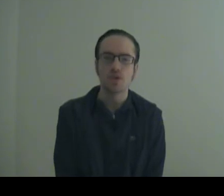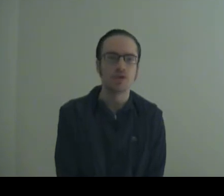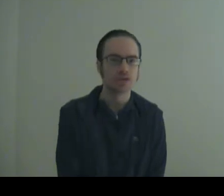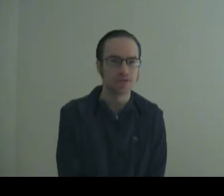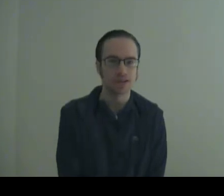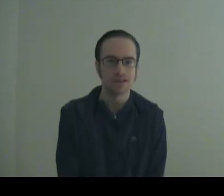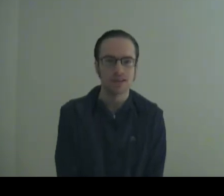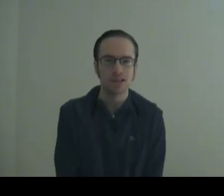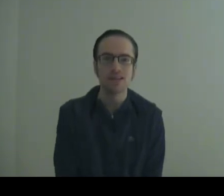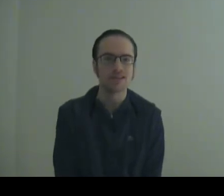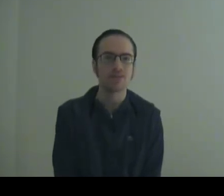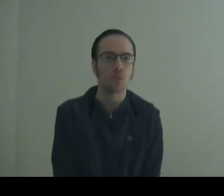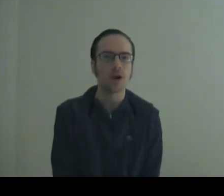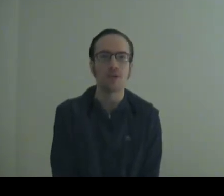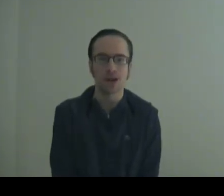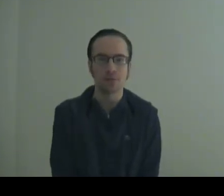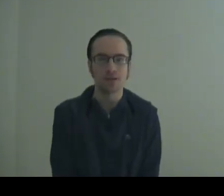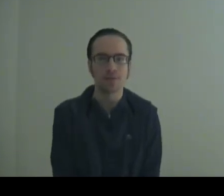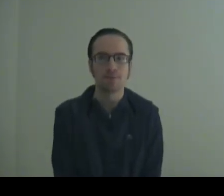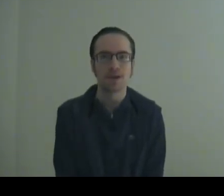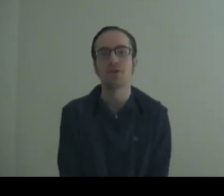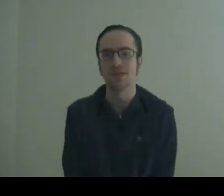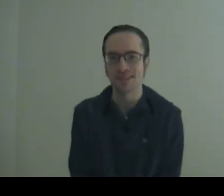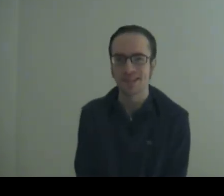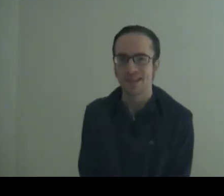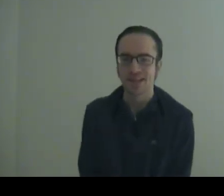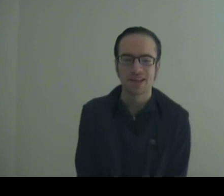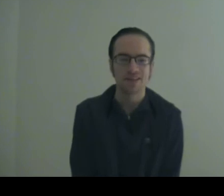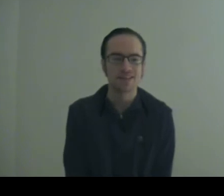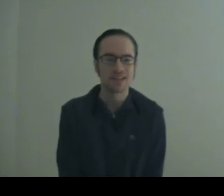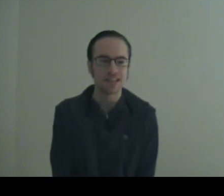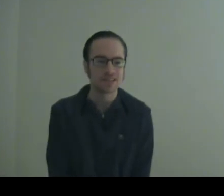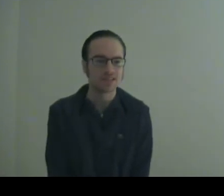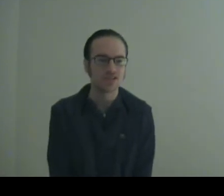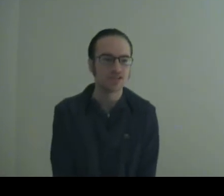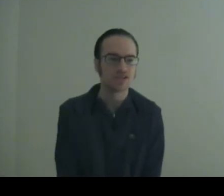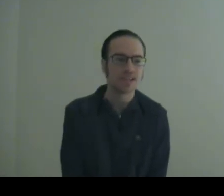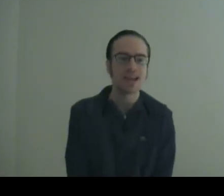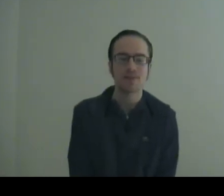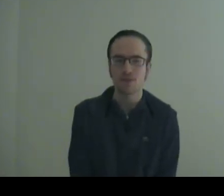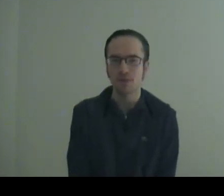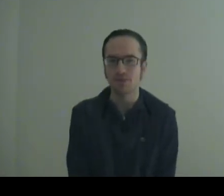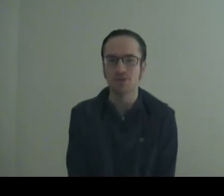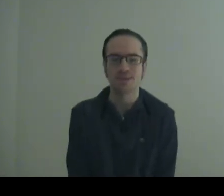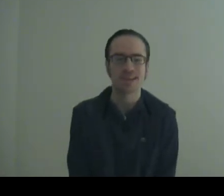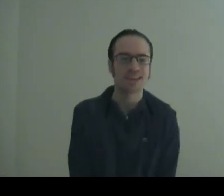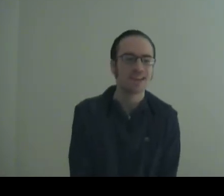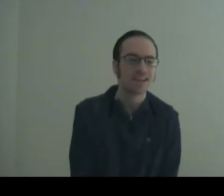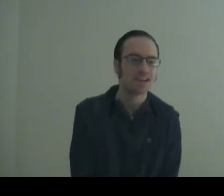two-thirds of it, he doesn't even wear the helmet, period. It's taken from him during that nice